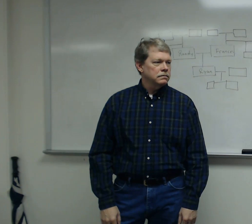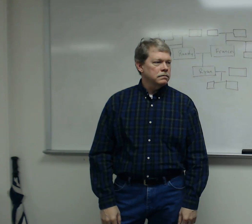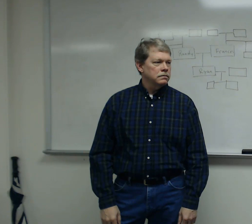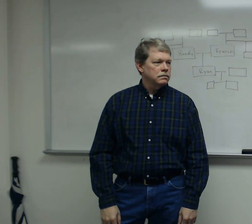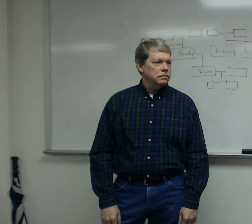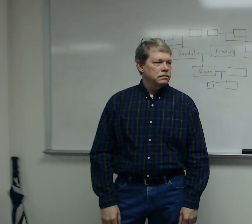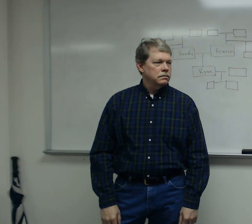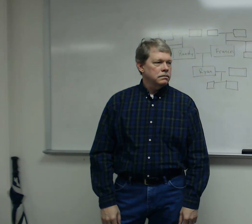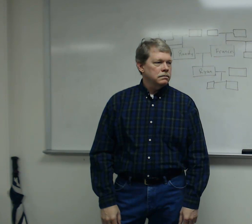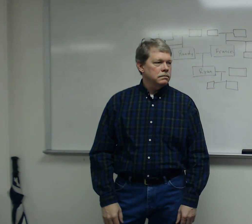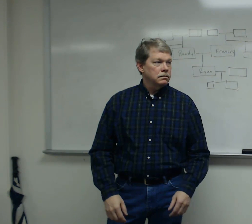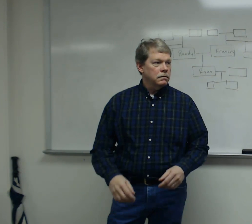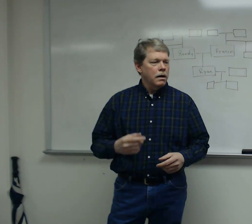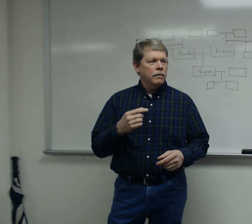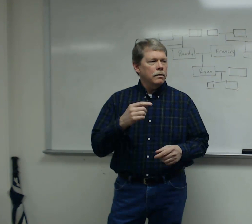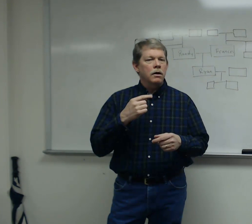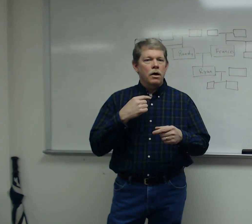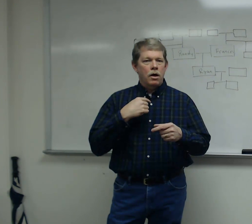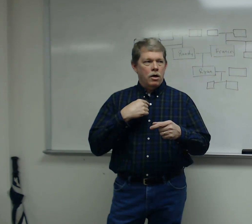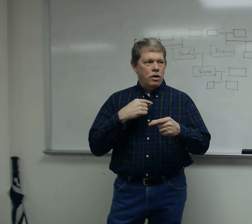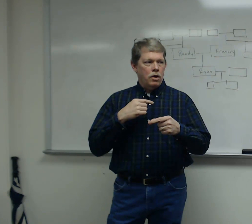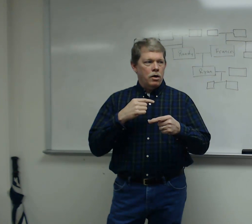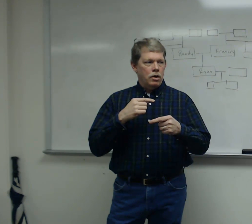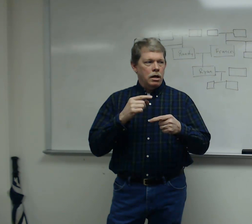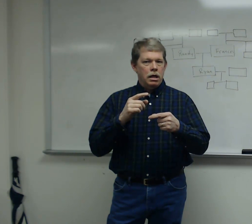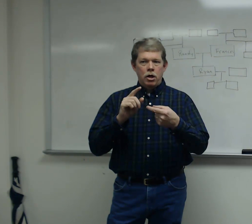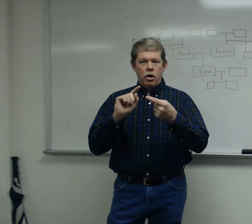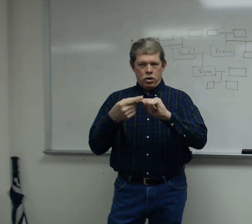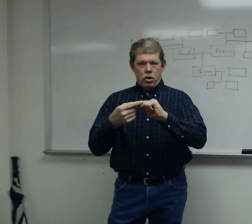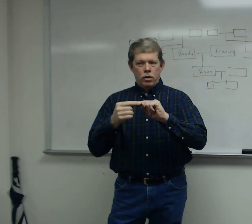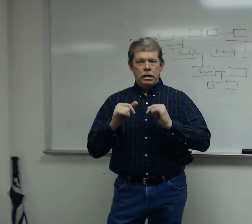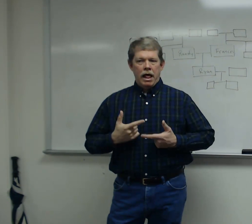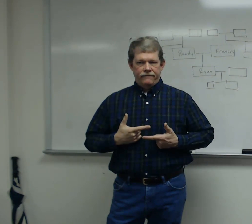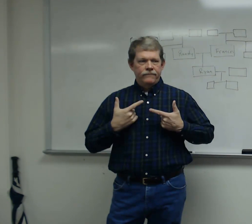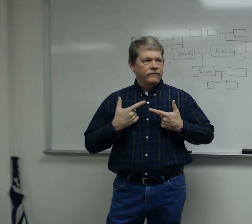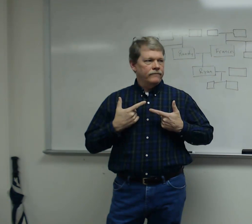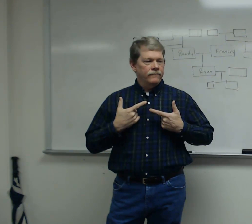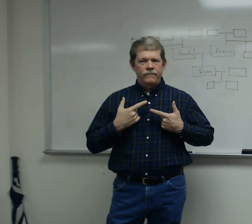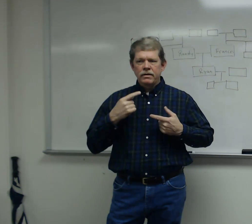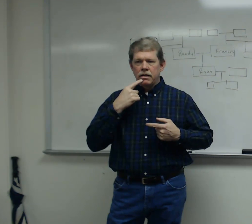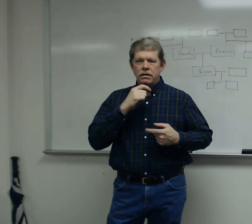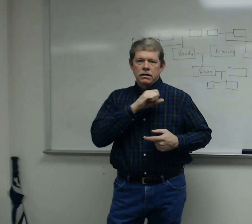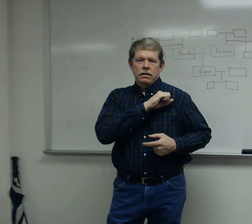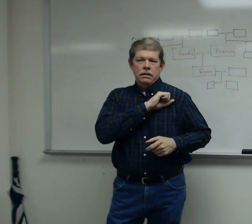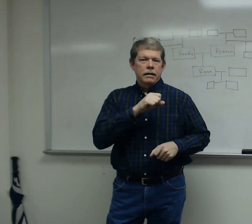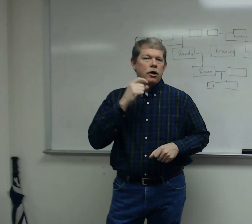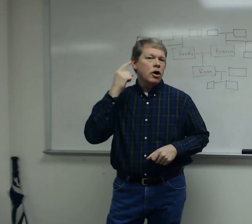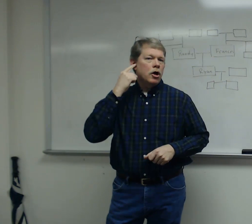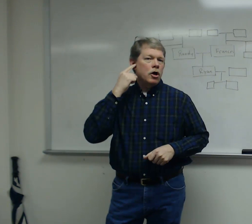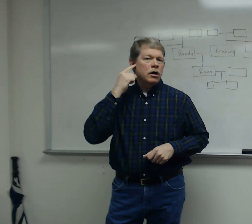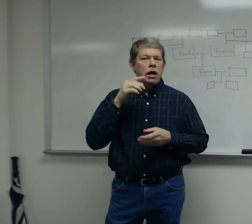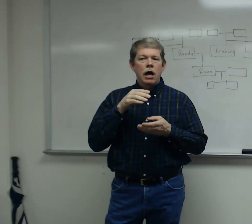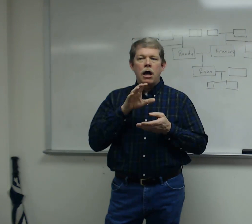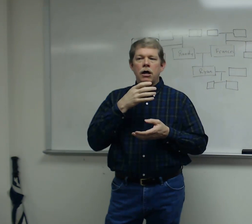it? Yeah, I missed some of that one. They both shot the same deer, didn't they? Oh. Yeah, I wounded it. It was still alive and got away.